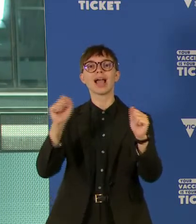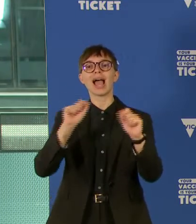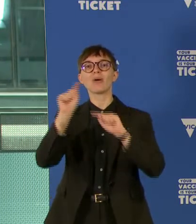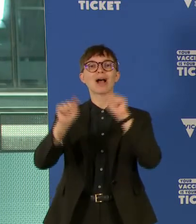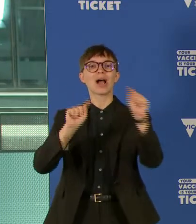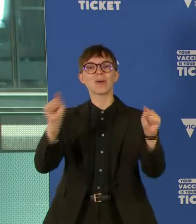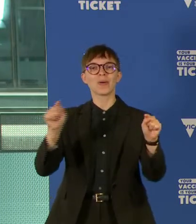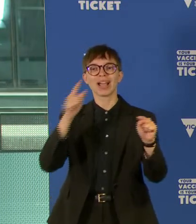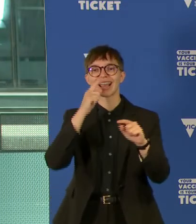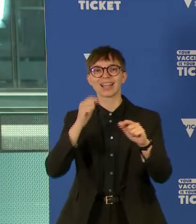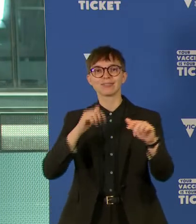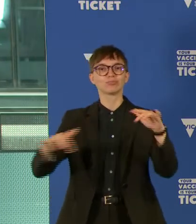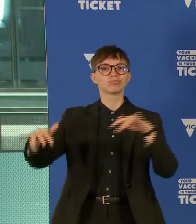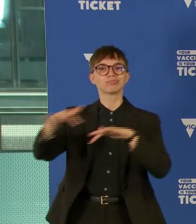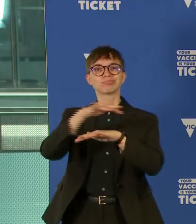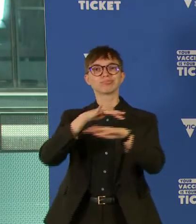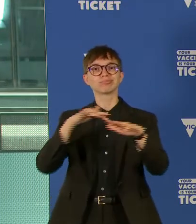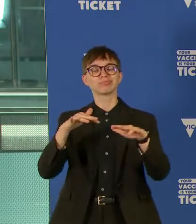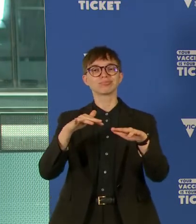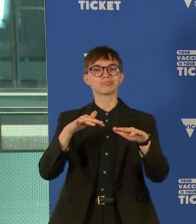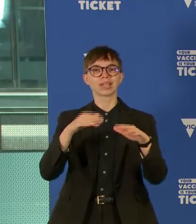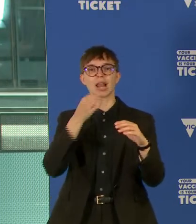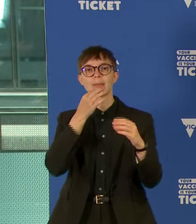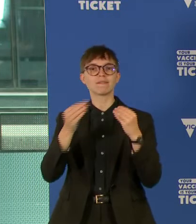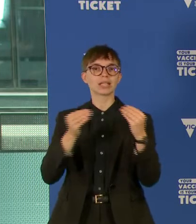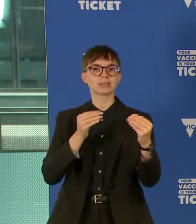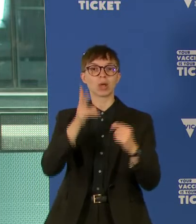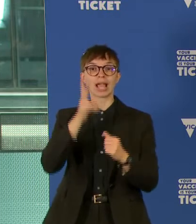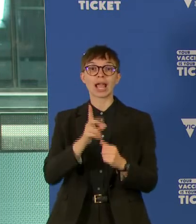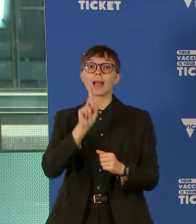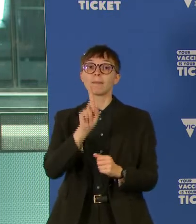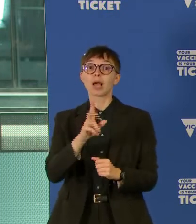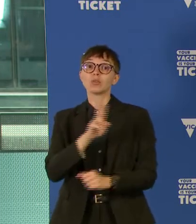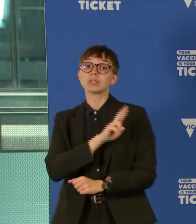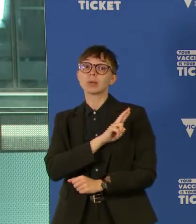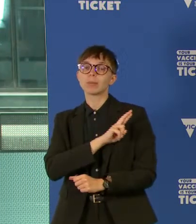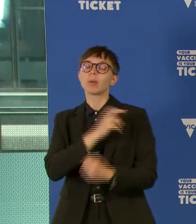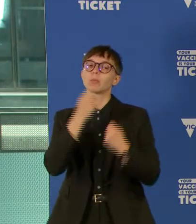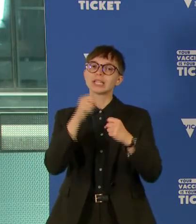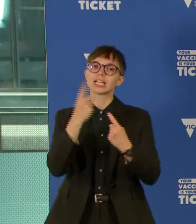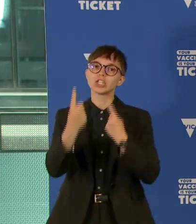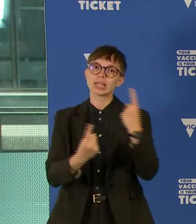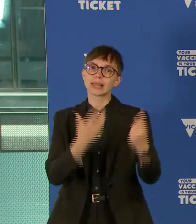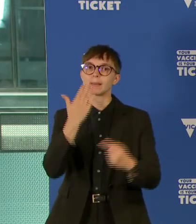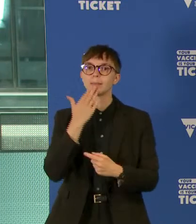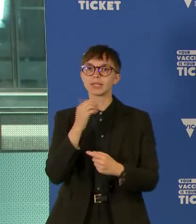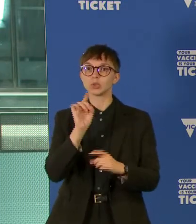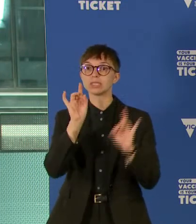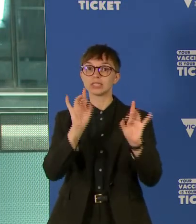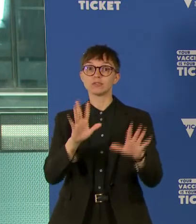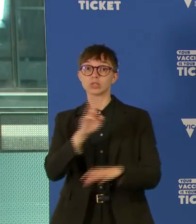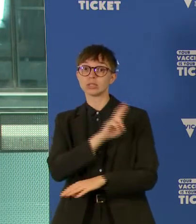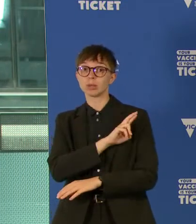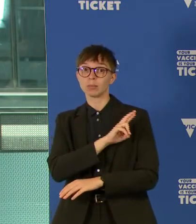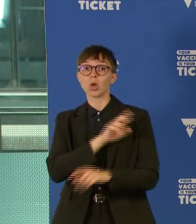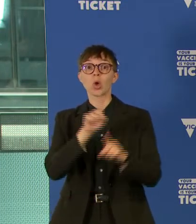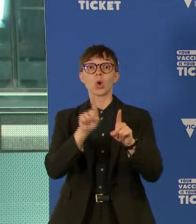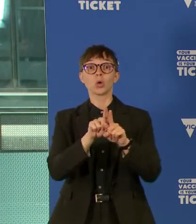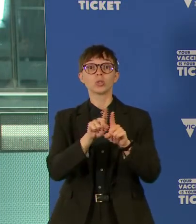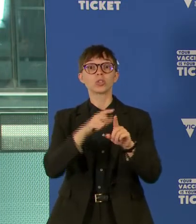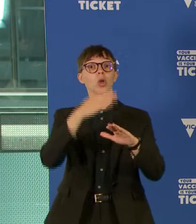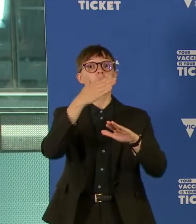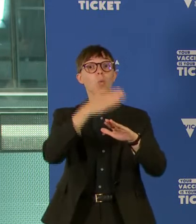responsibility of protecting each other and protecting our health system back to the normal processes of